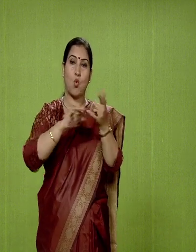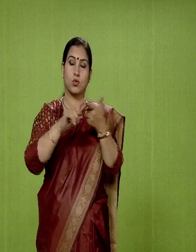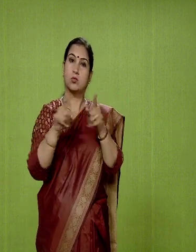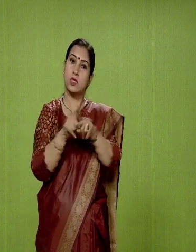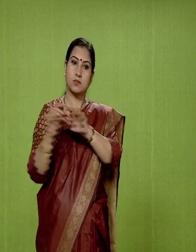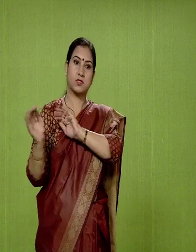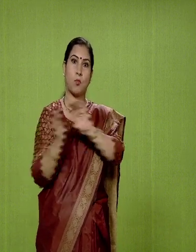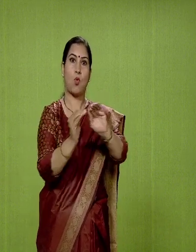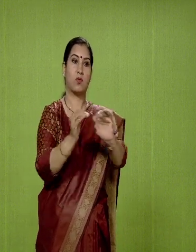socialism?